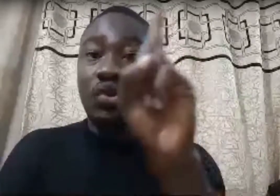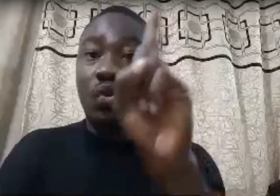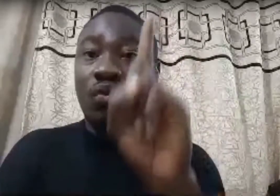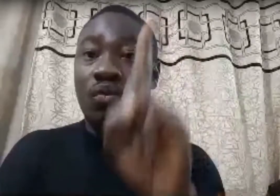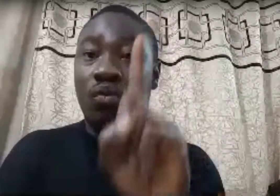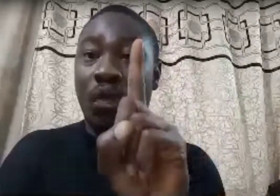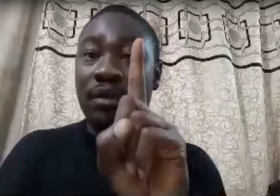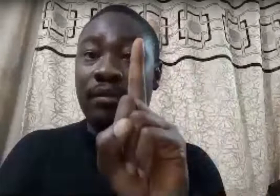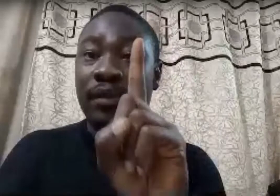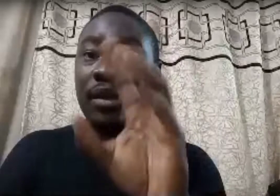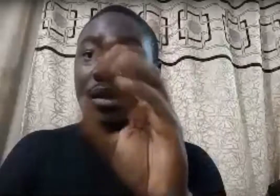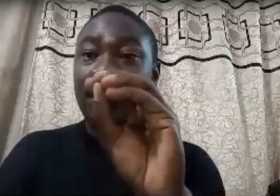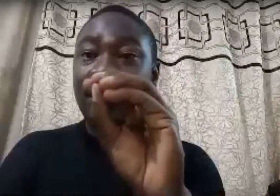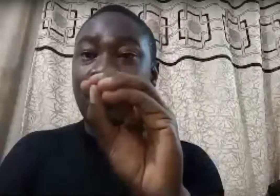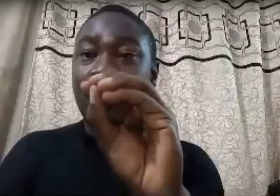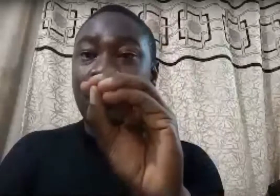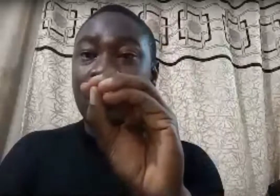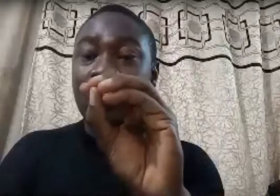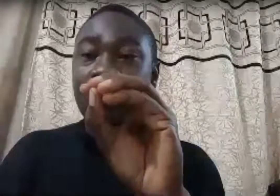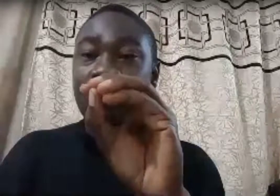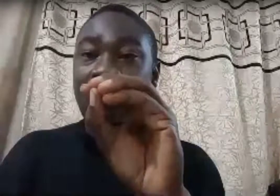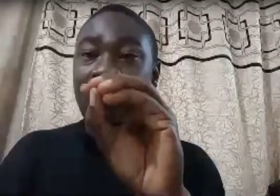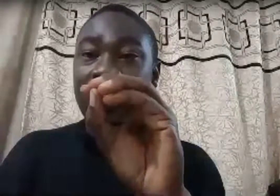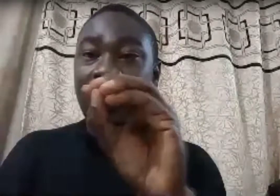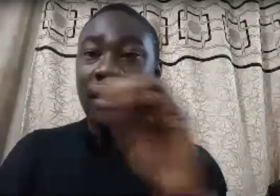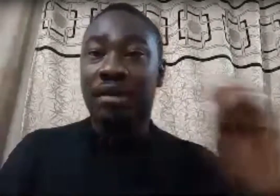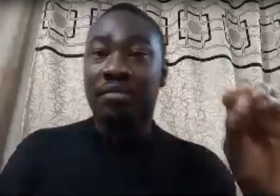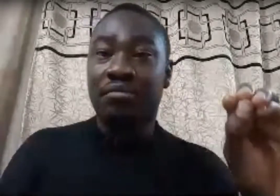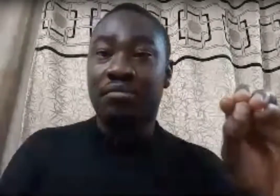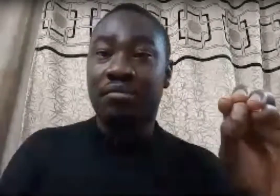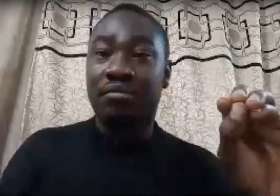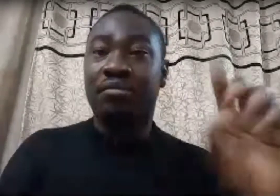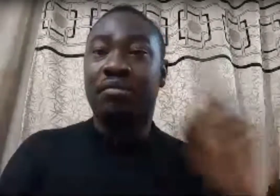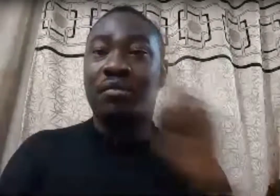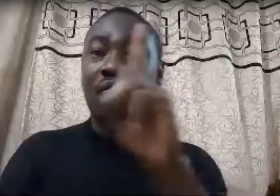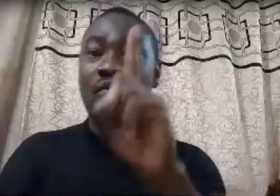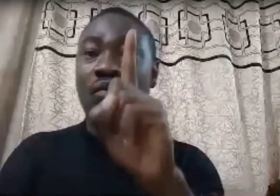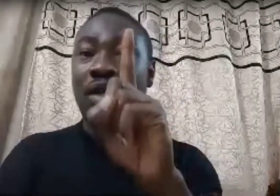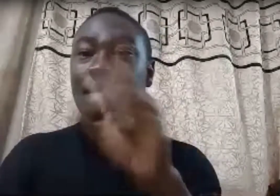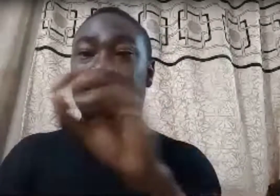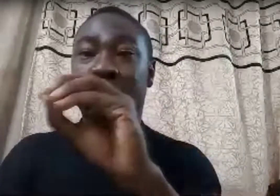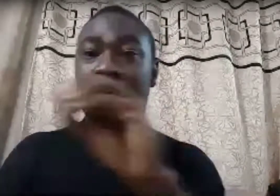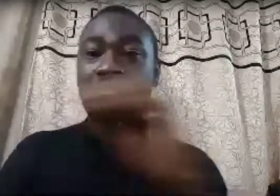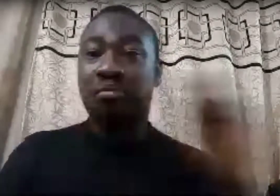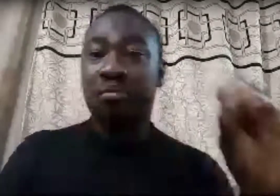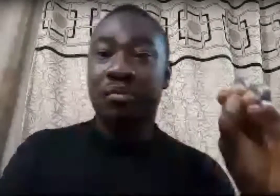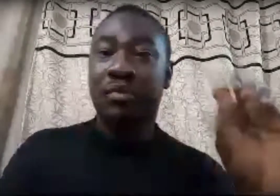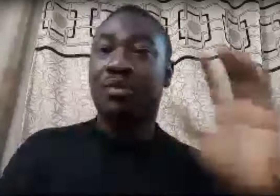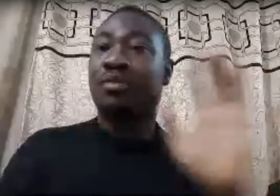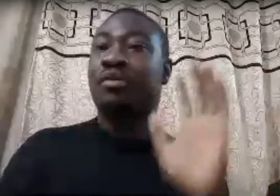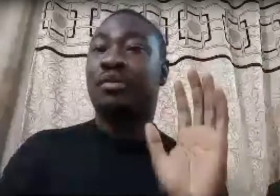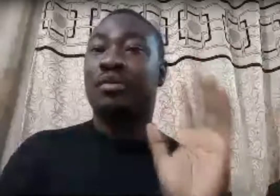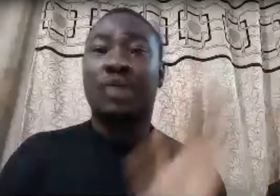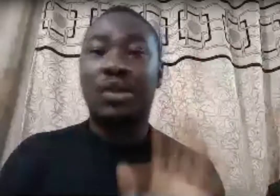drag it in the air. 1, that's 100. But it's good you do it this way,